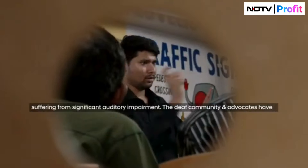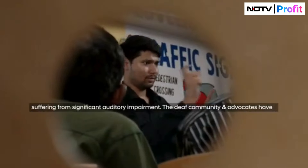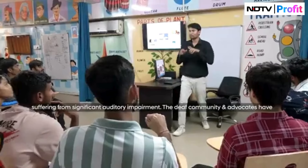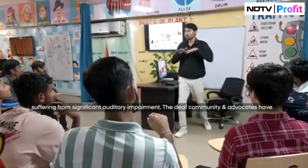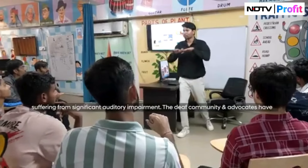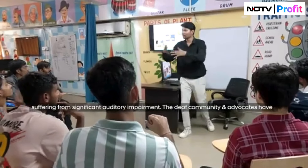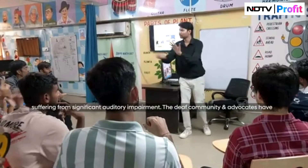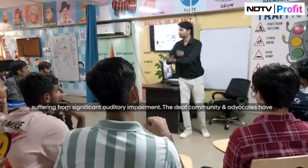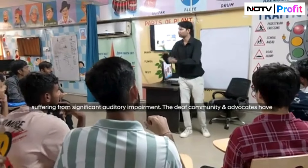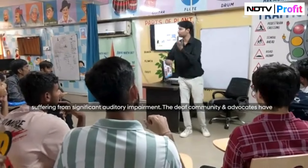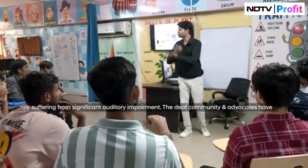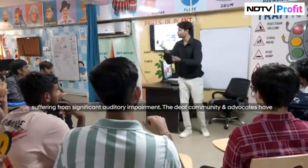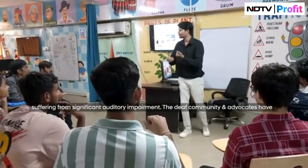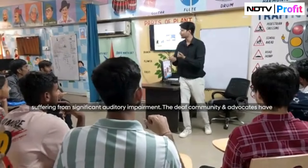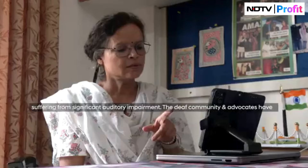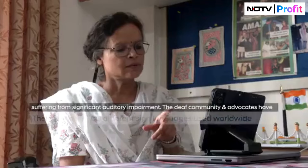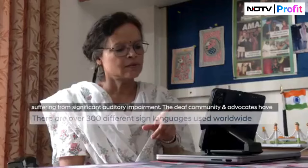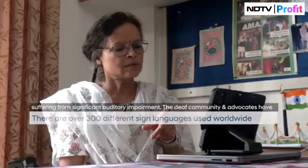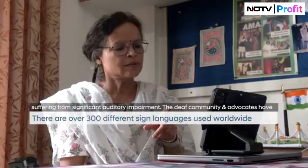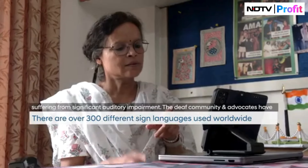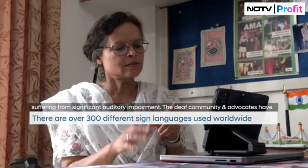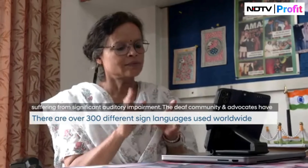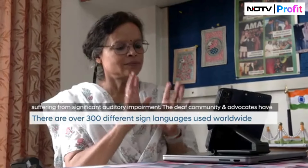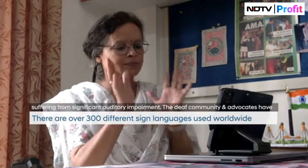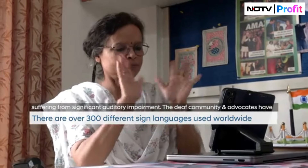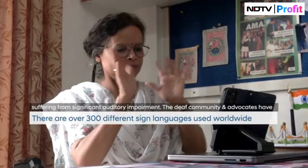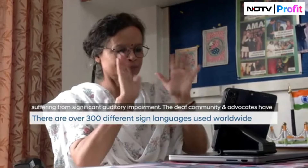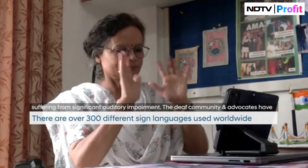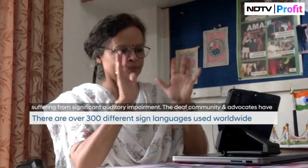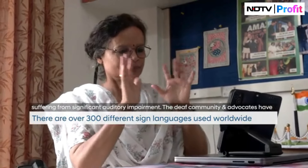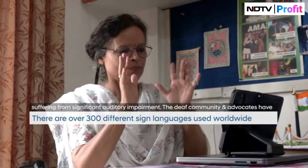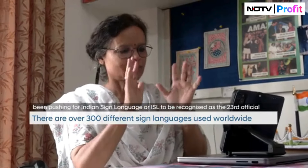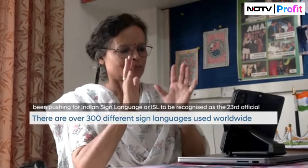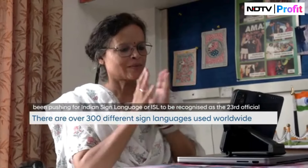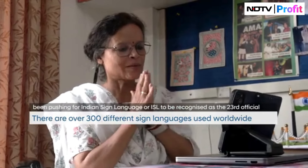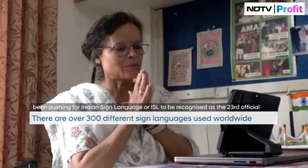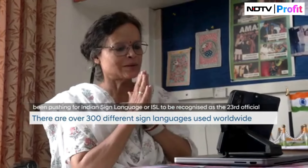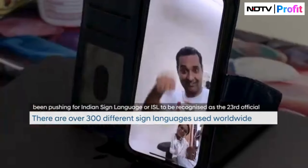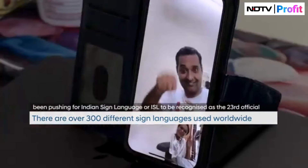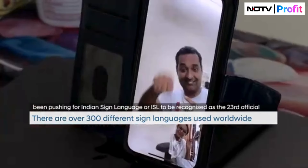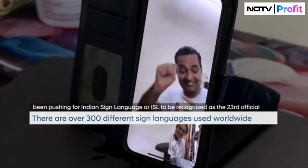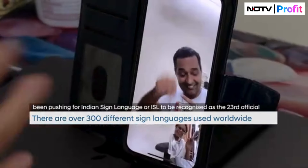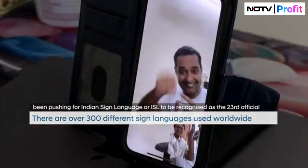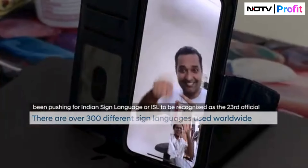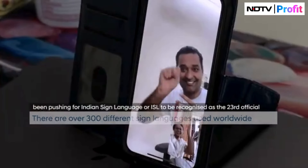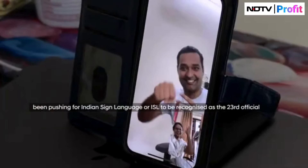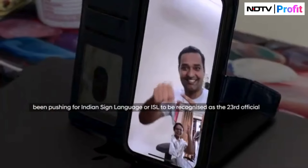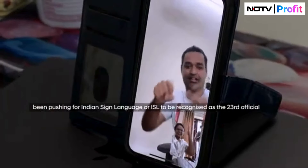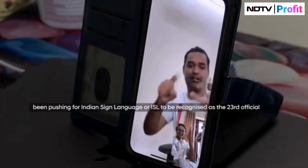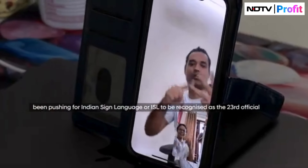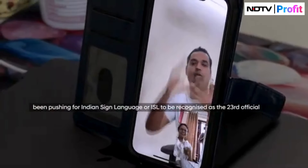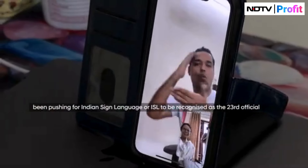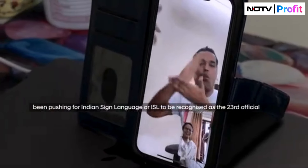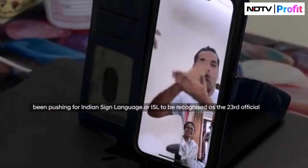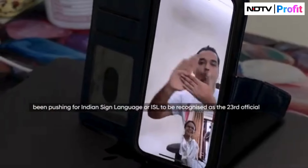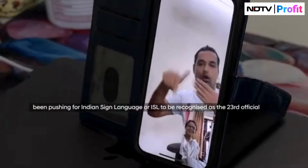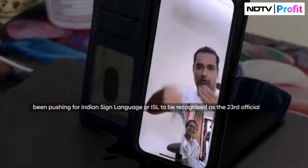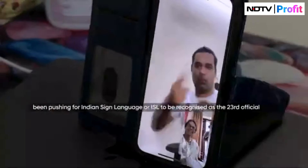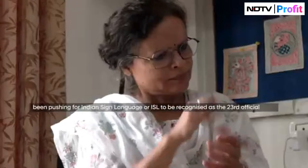significant auditory impairment. The deaf community and advocates have been pushing for the Indian Sign Language or ISL to be recognized as